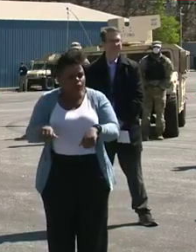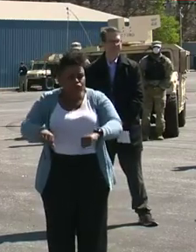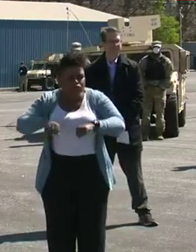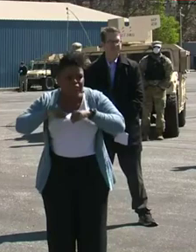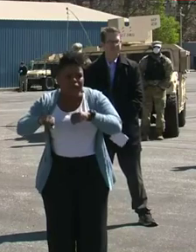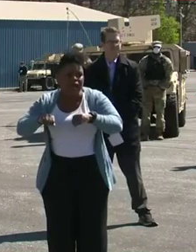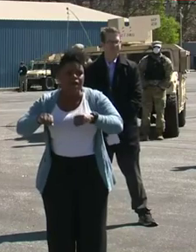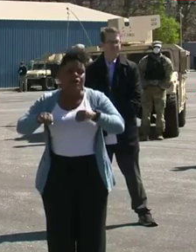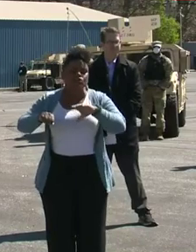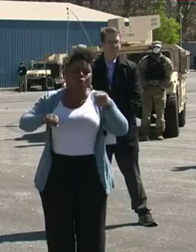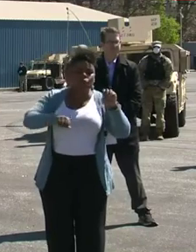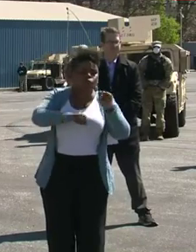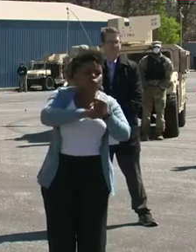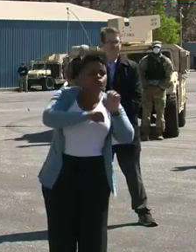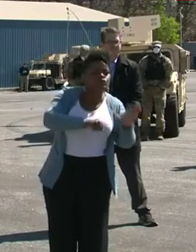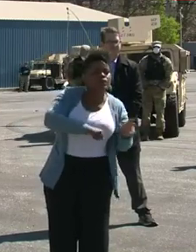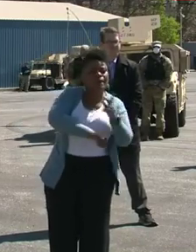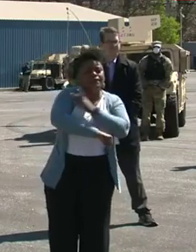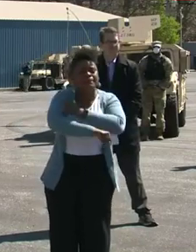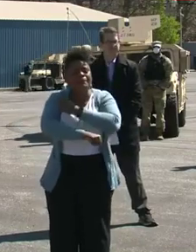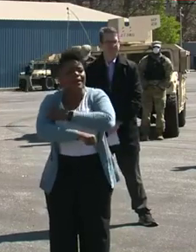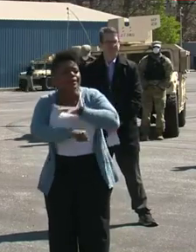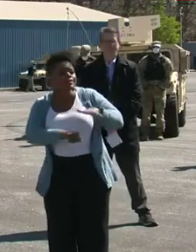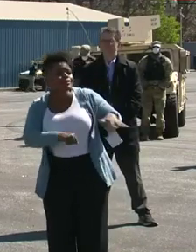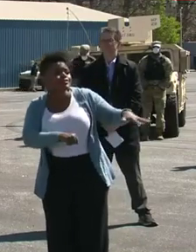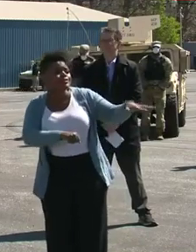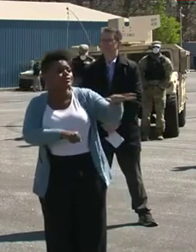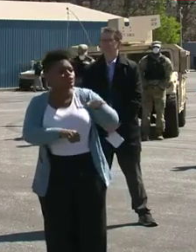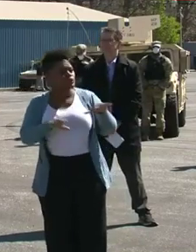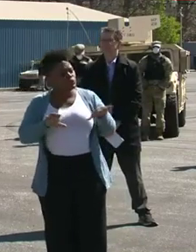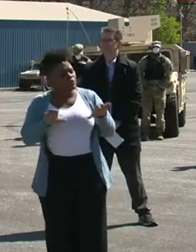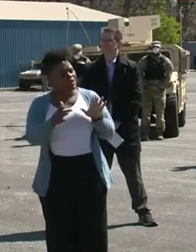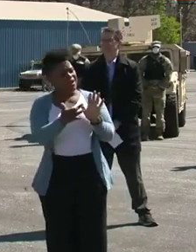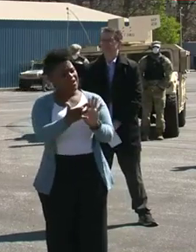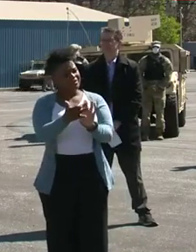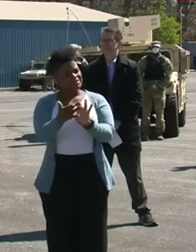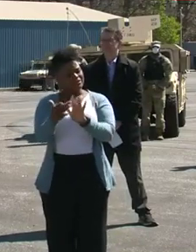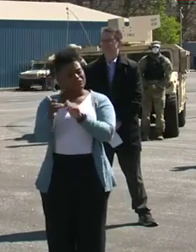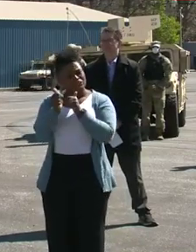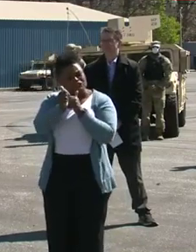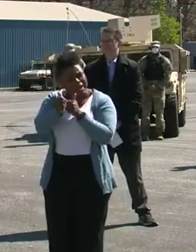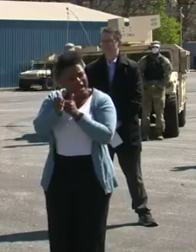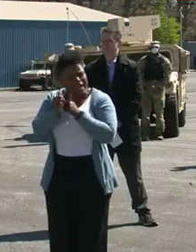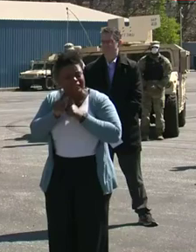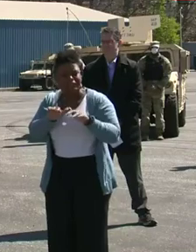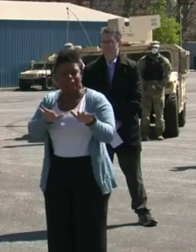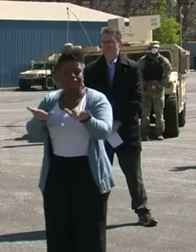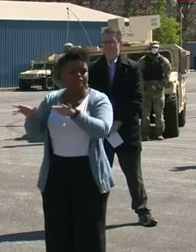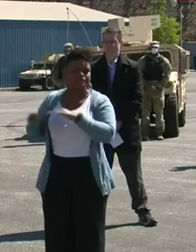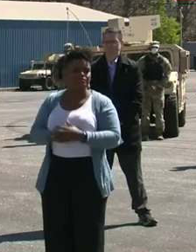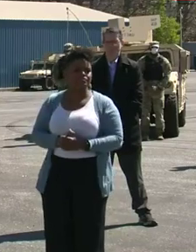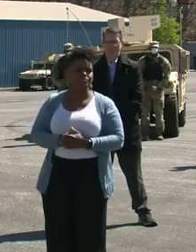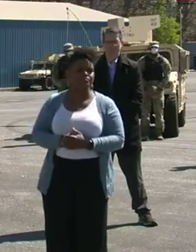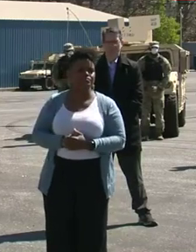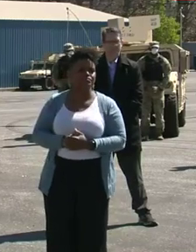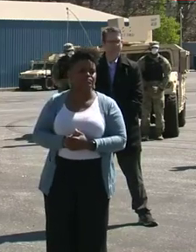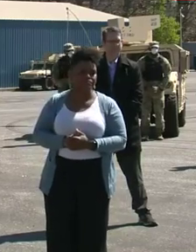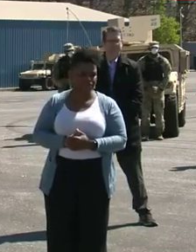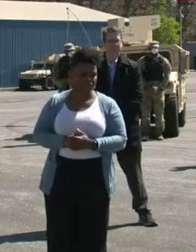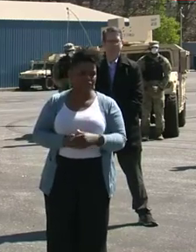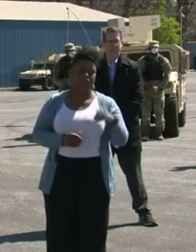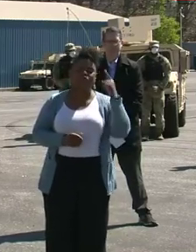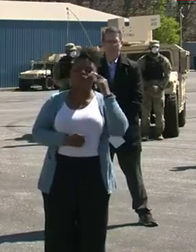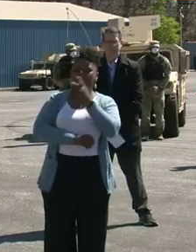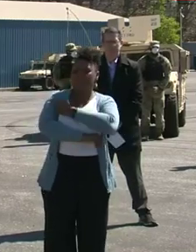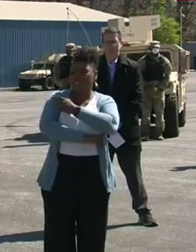colleagues and patients and conduct that contact tracing for patients and the rest of the staff who work in